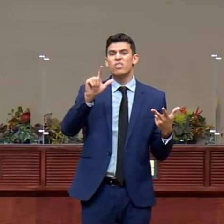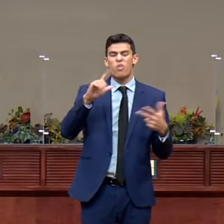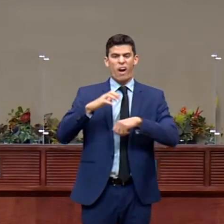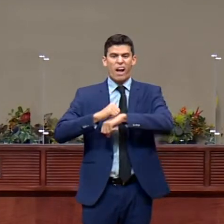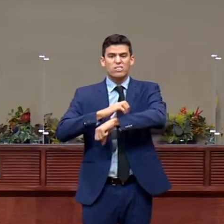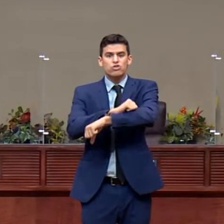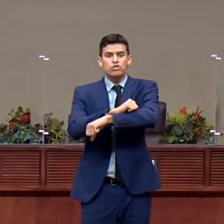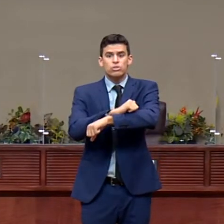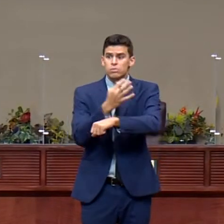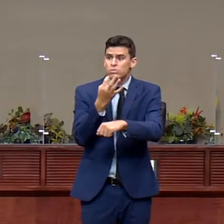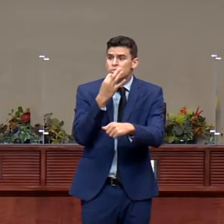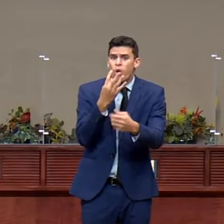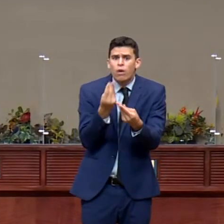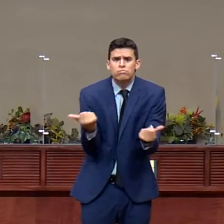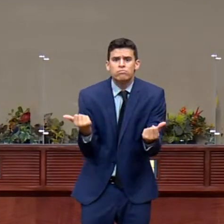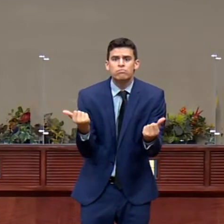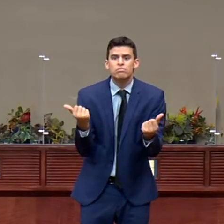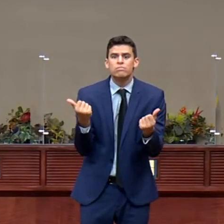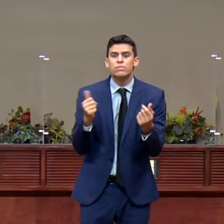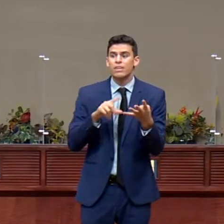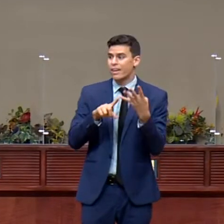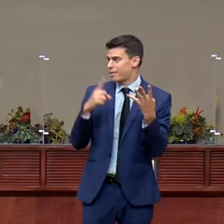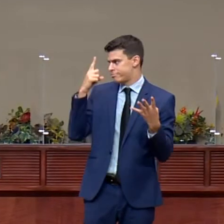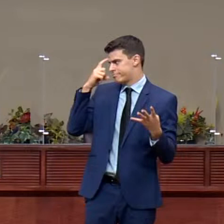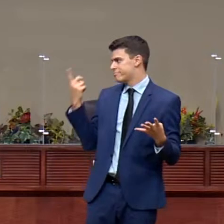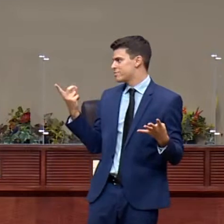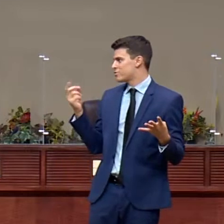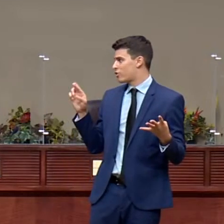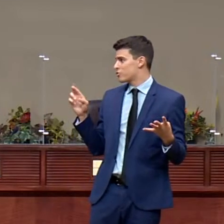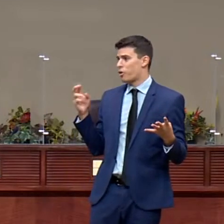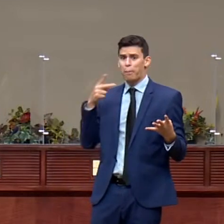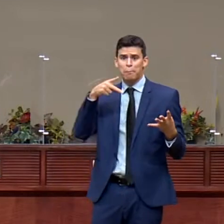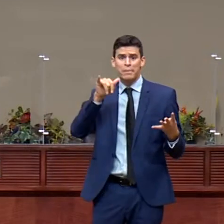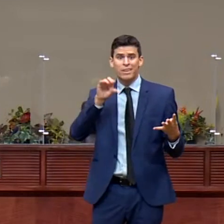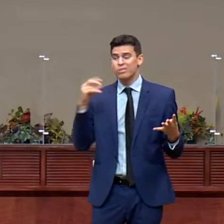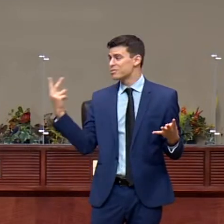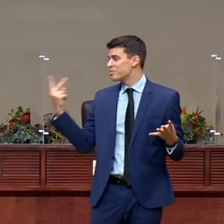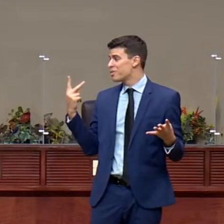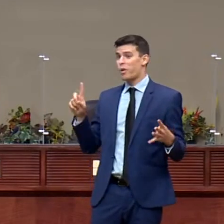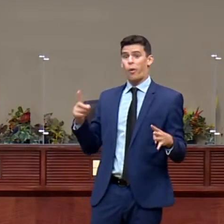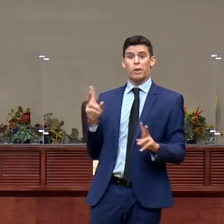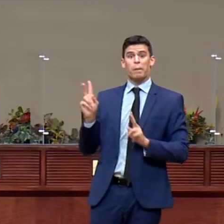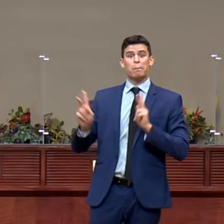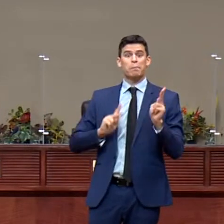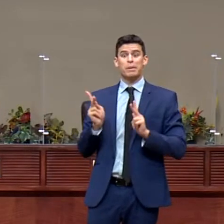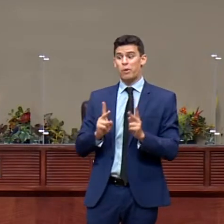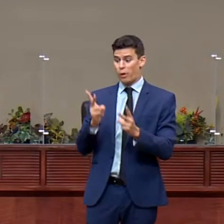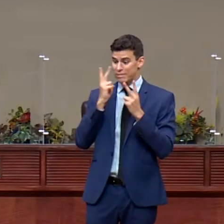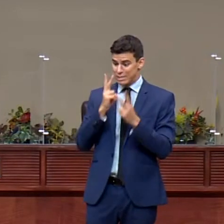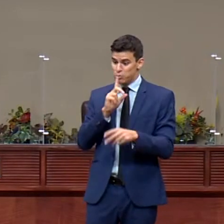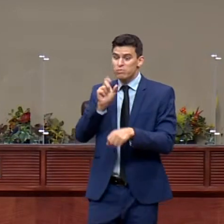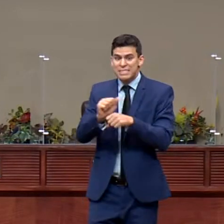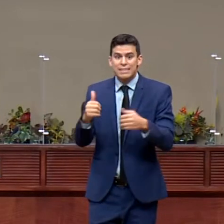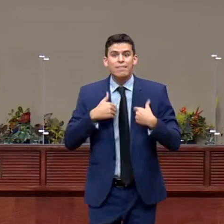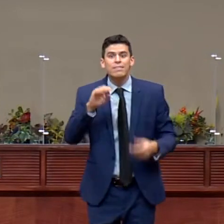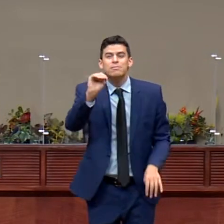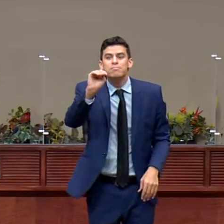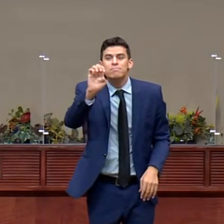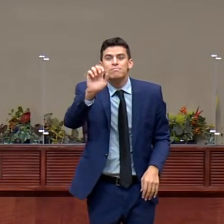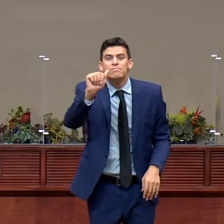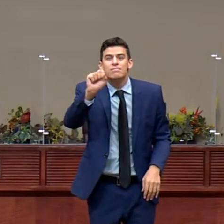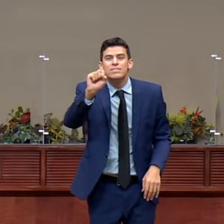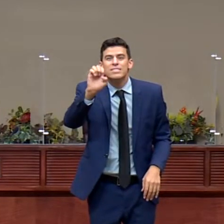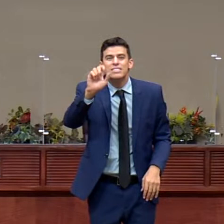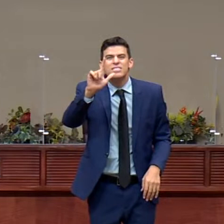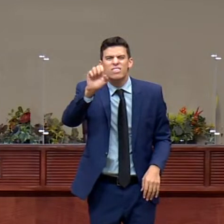vaccines. And I suspect Dr. Pino and I are the only two people in the room that have seen anybody with measles.